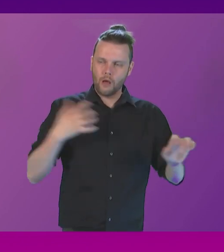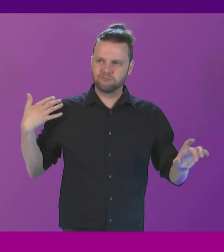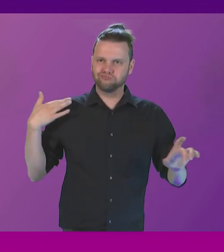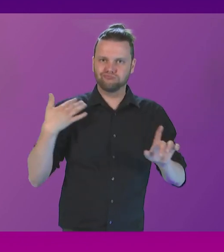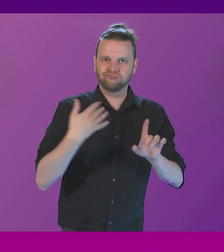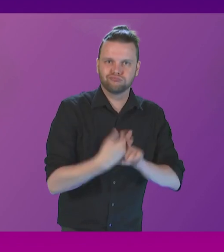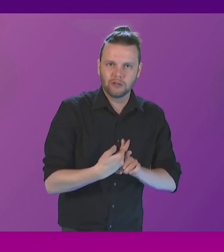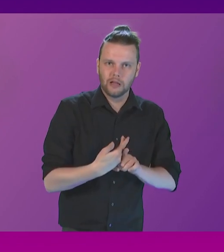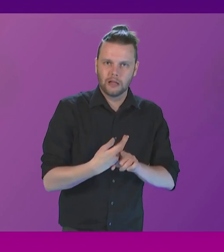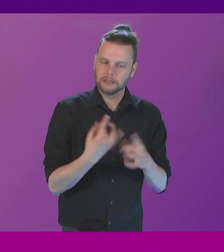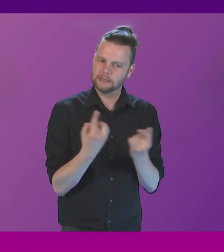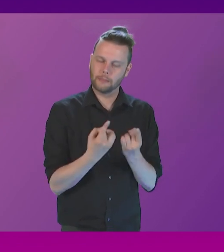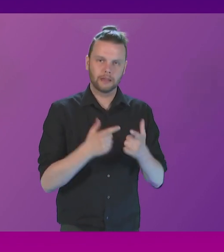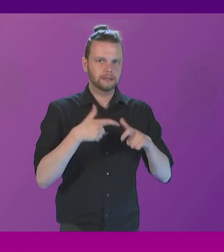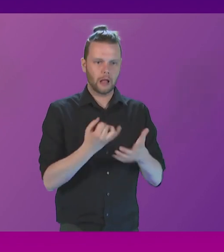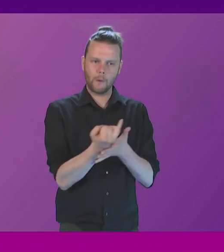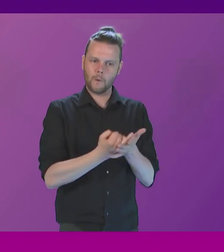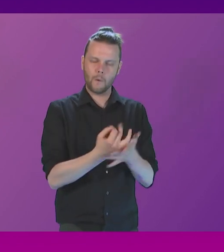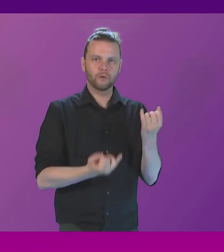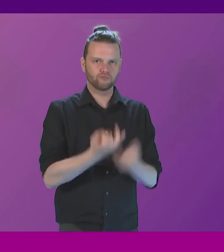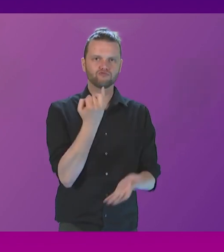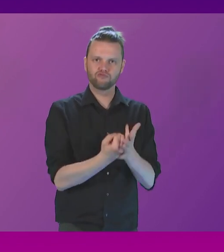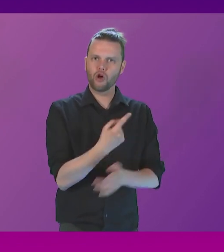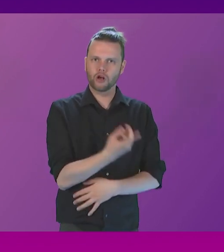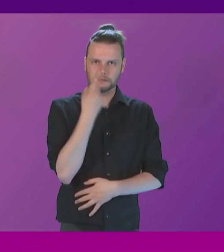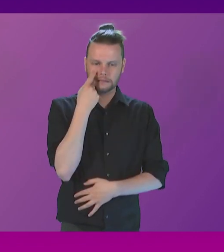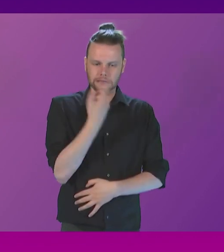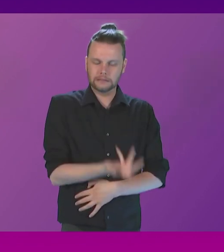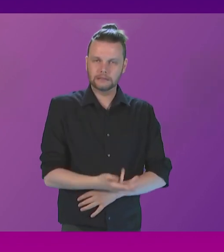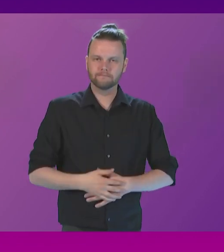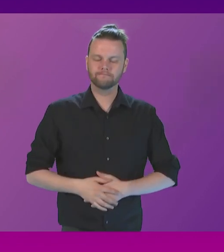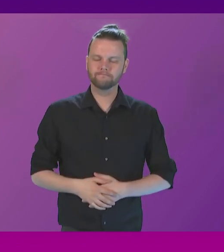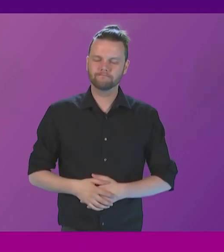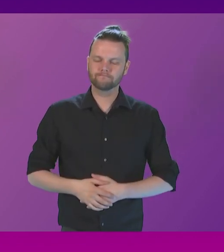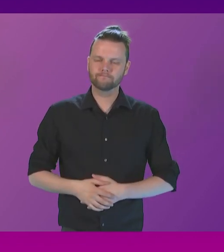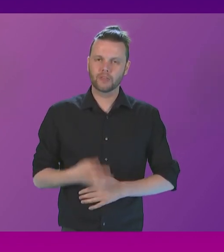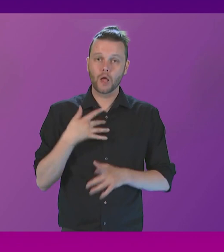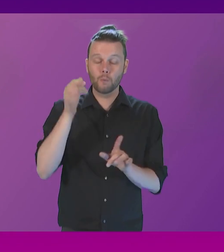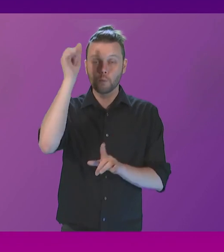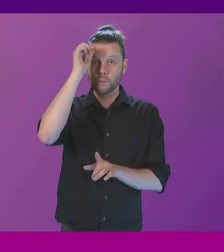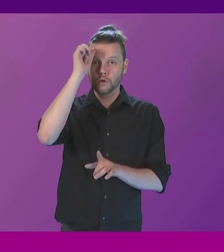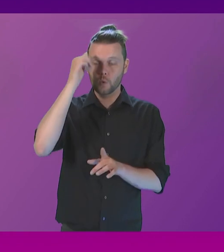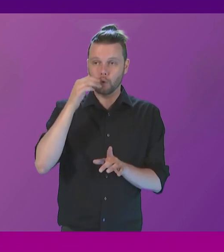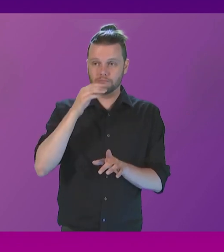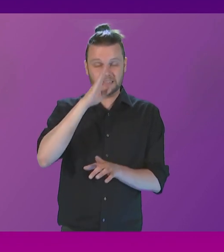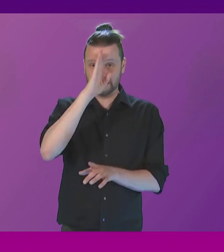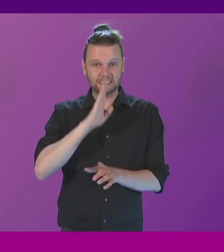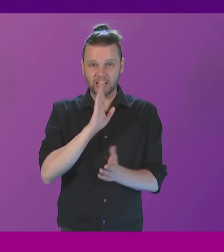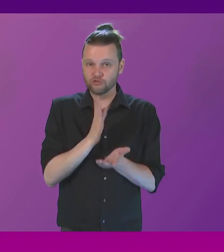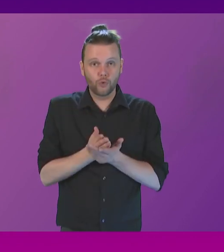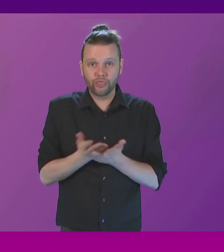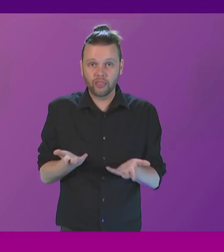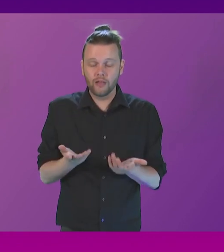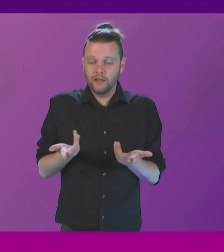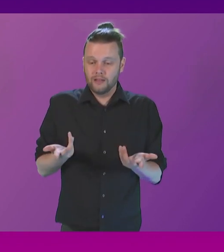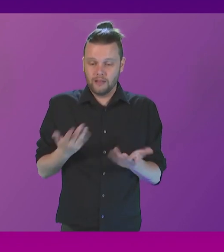something's gone very badly wrong, just to see that difference. And we know that the sad truth is that